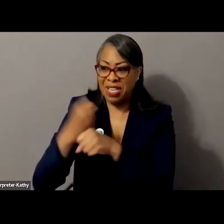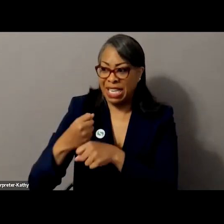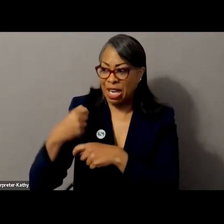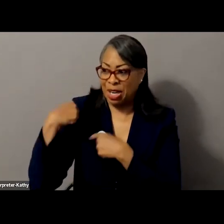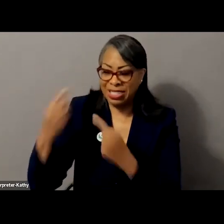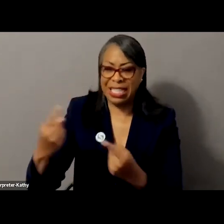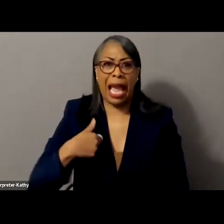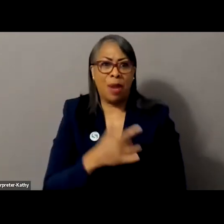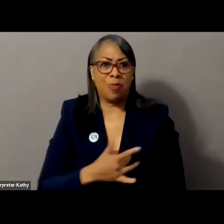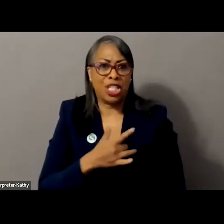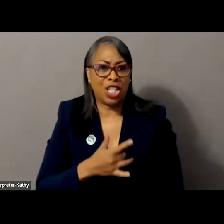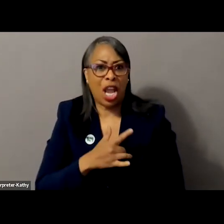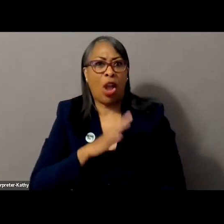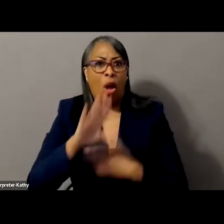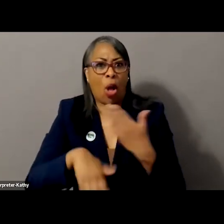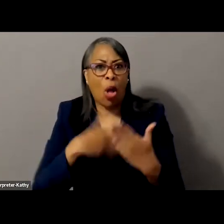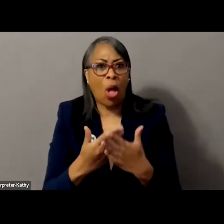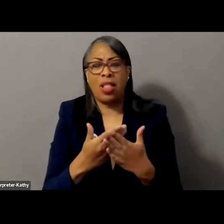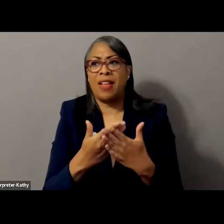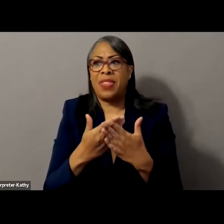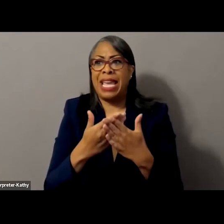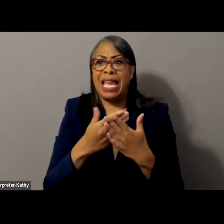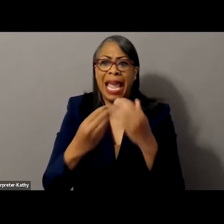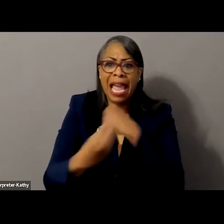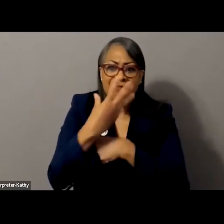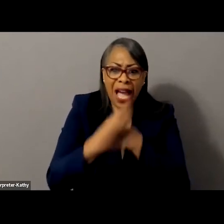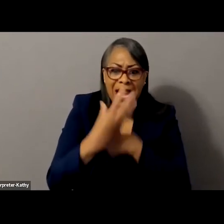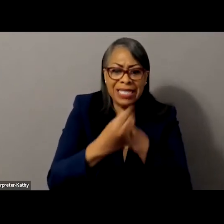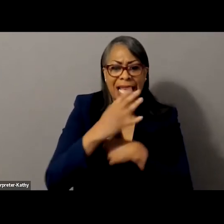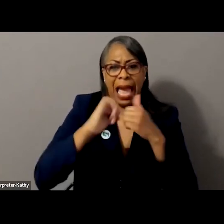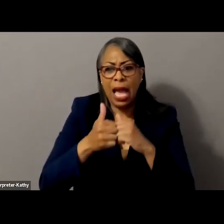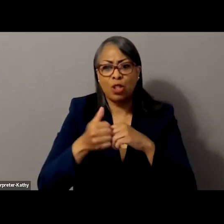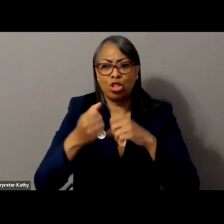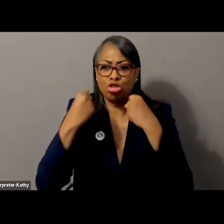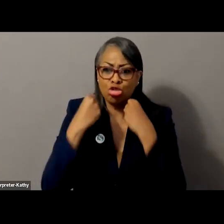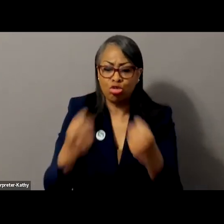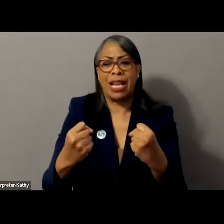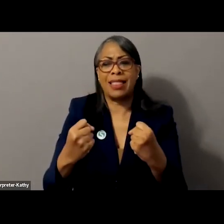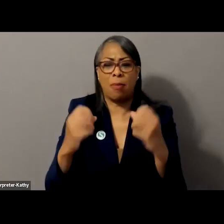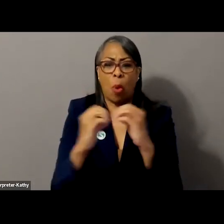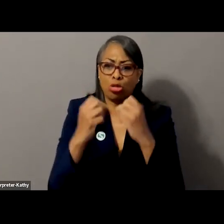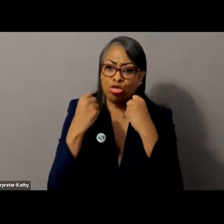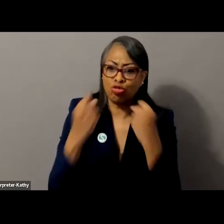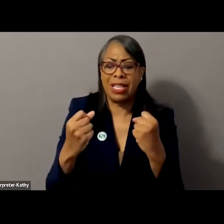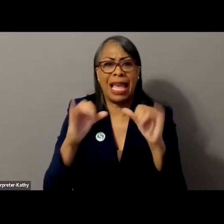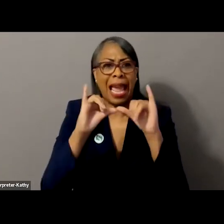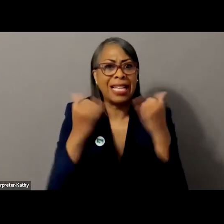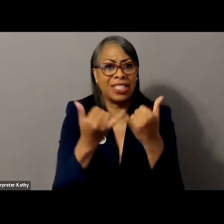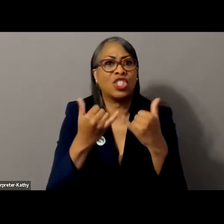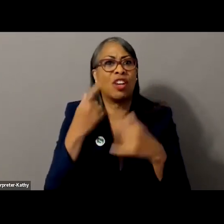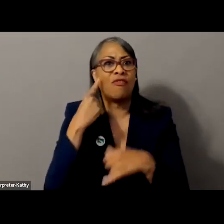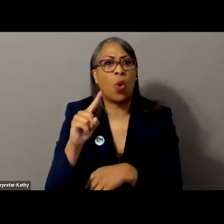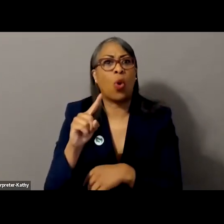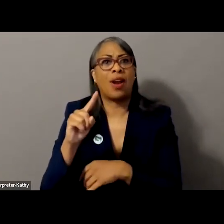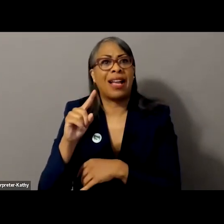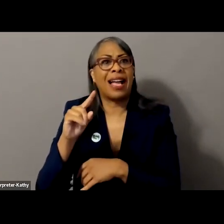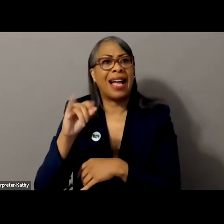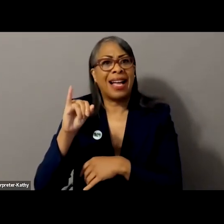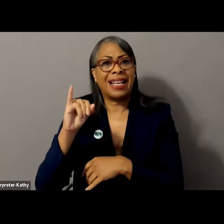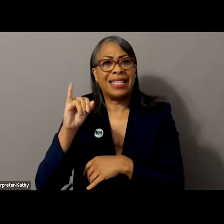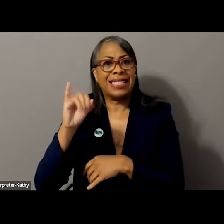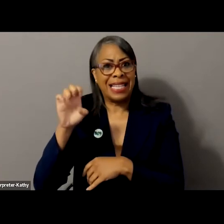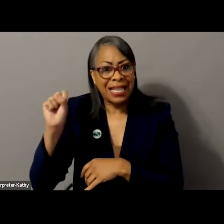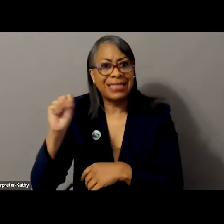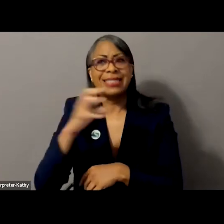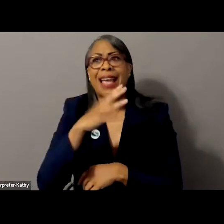highly useful suggestions on strengthening organizational capacity for NCS and in terms of personnel and resources that the